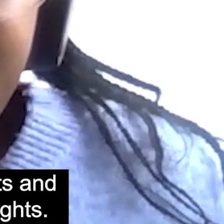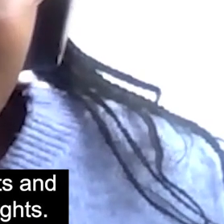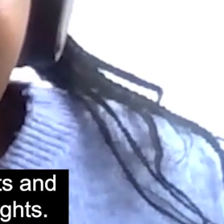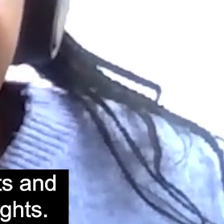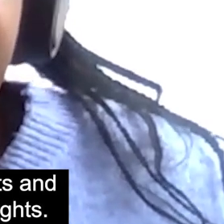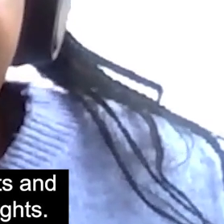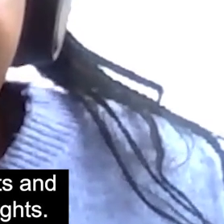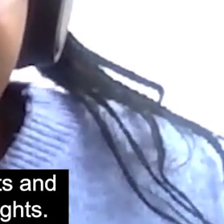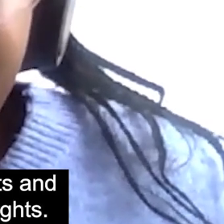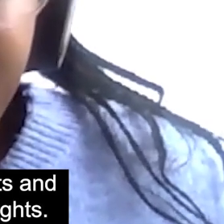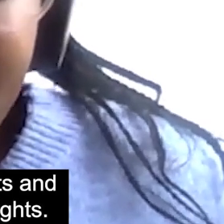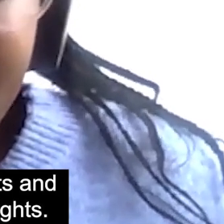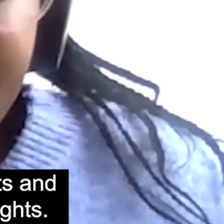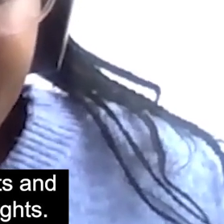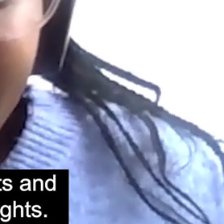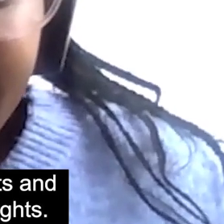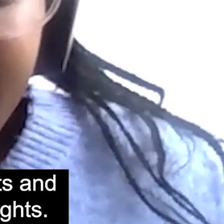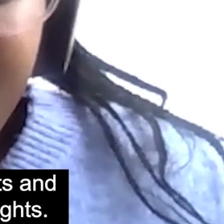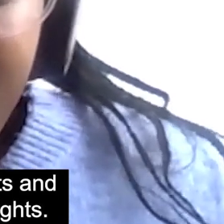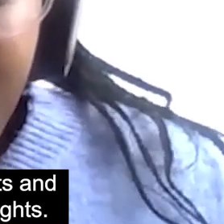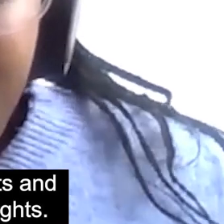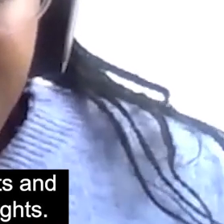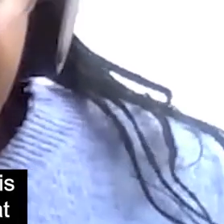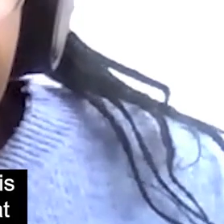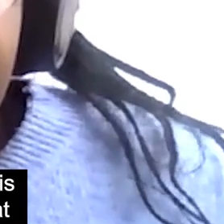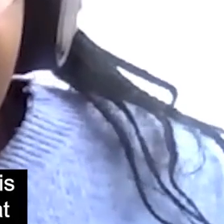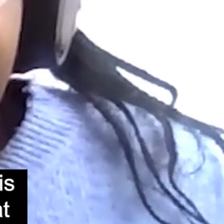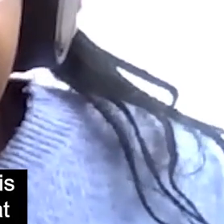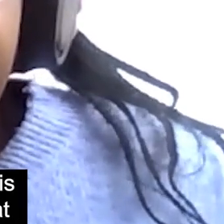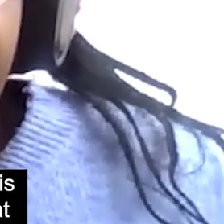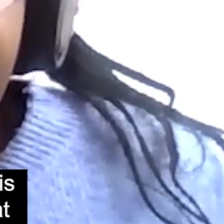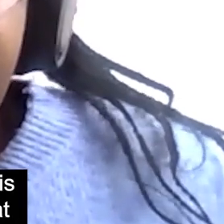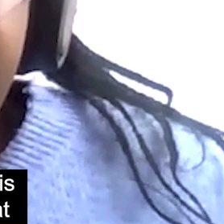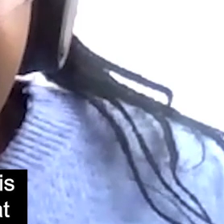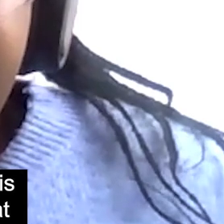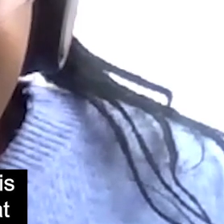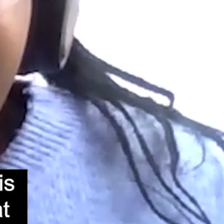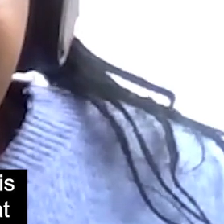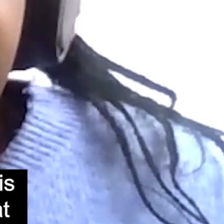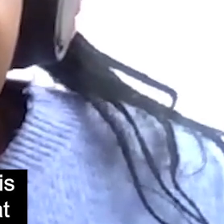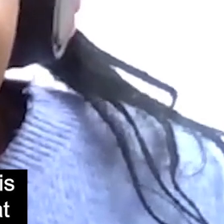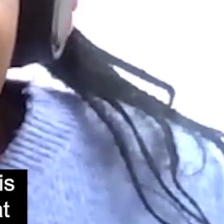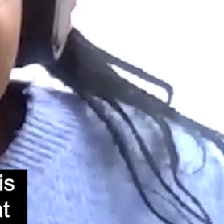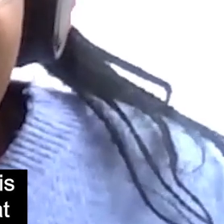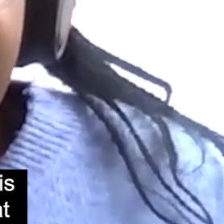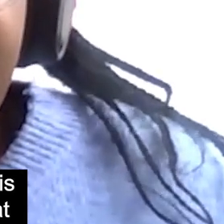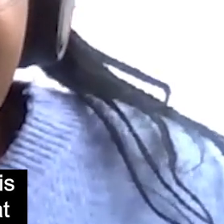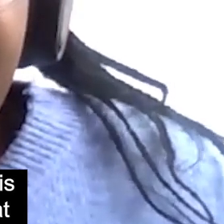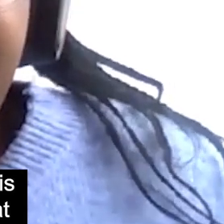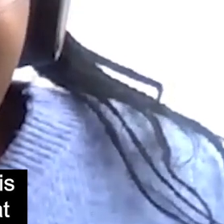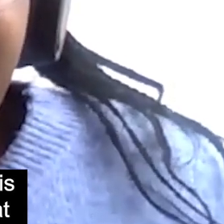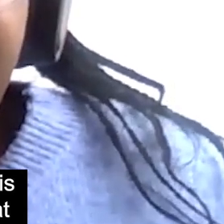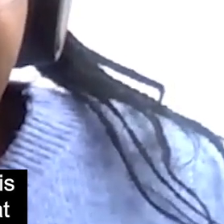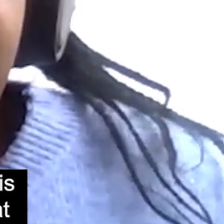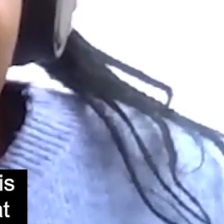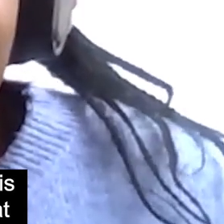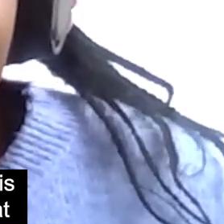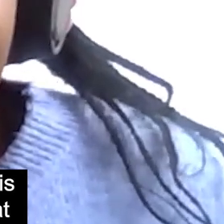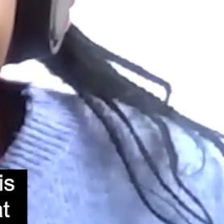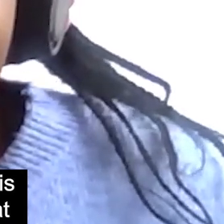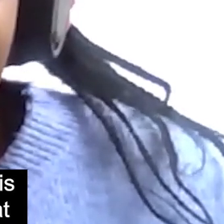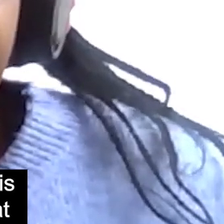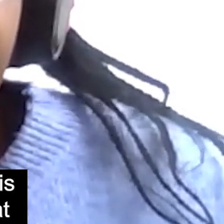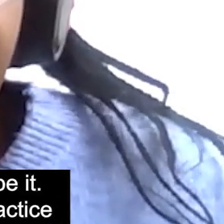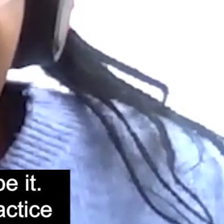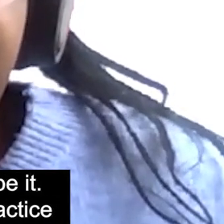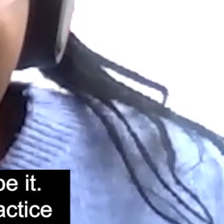about disability rights. Looking back now, of course, I knew this was discrimination, but